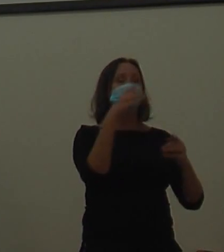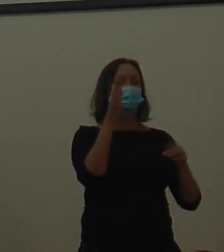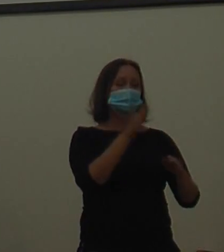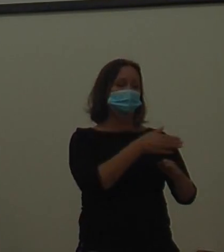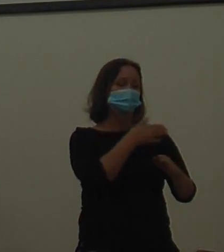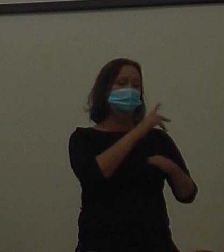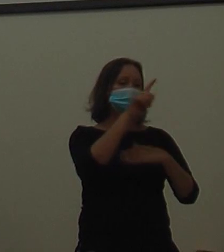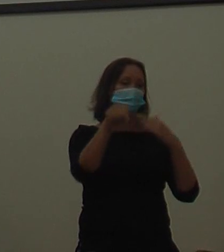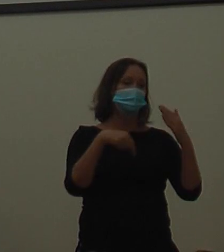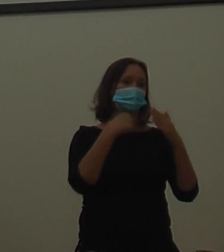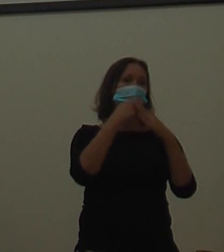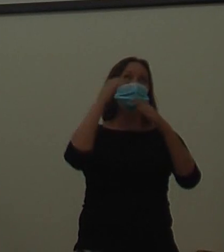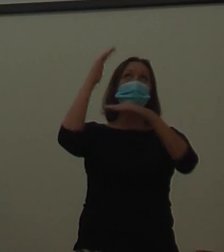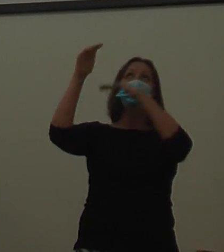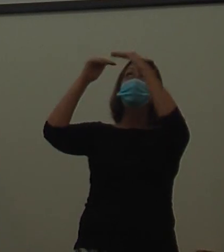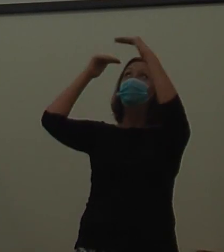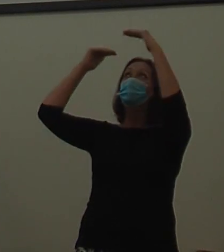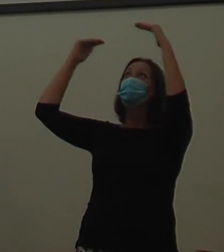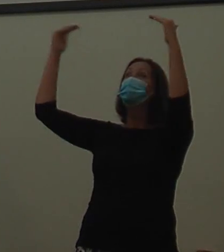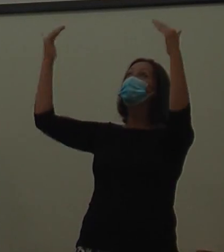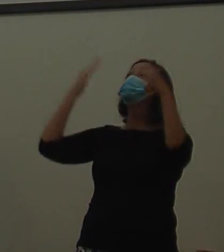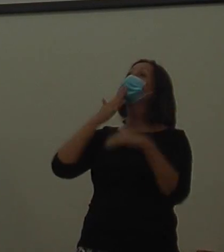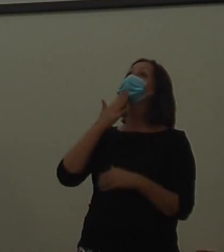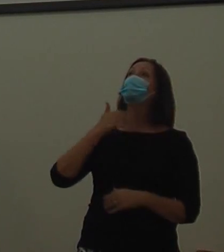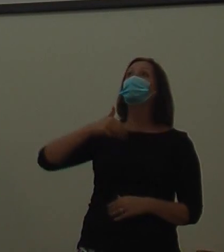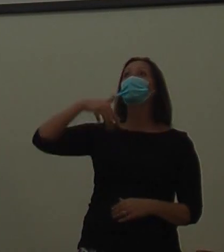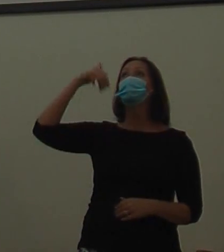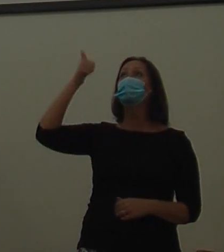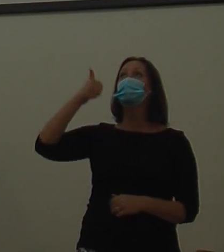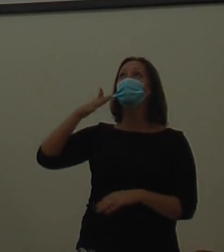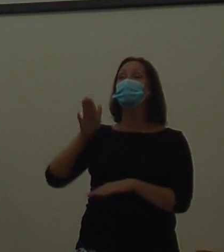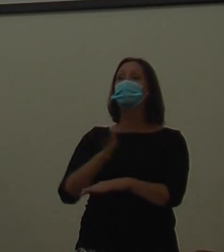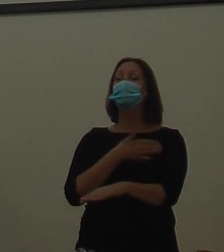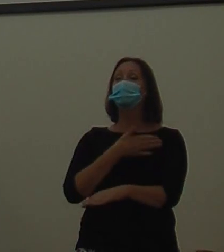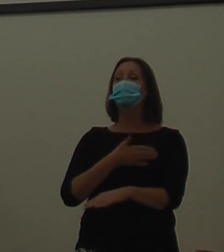of heaven's sweetest song of